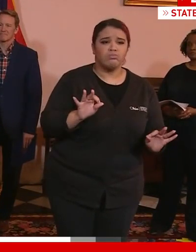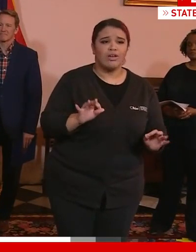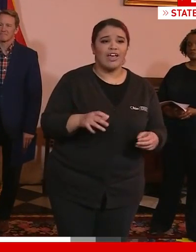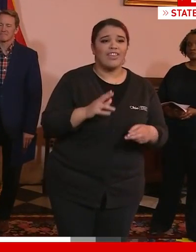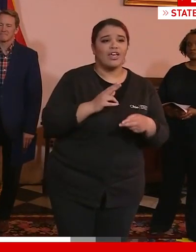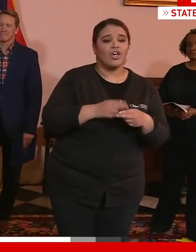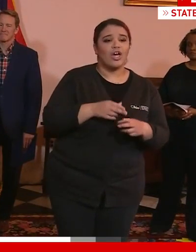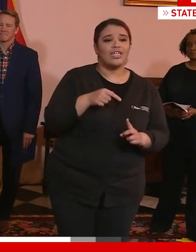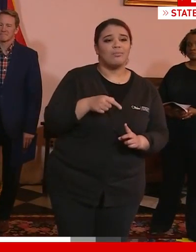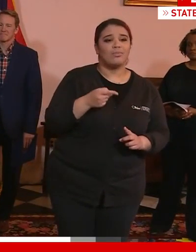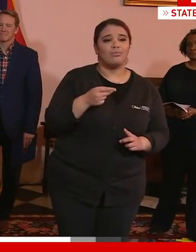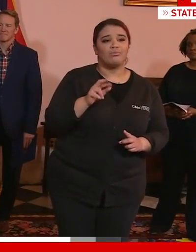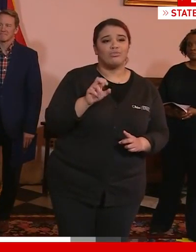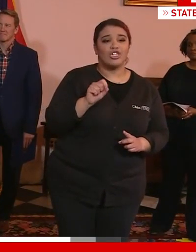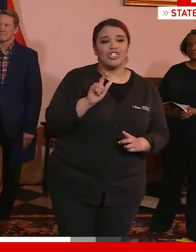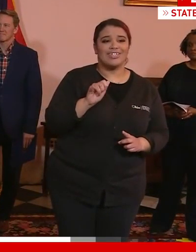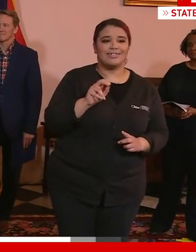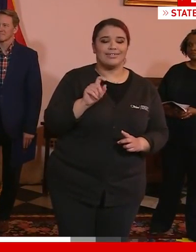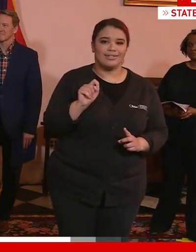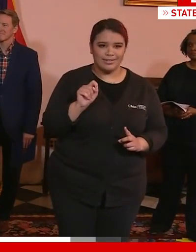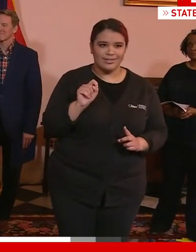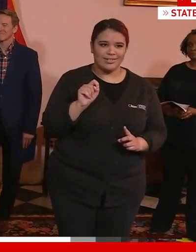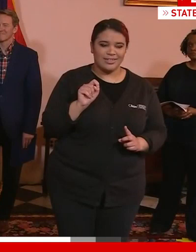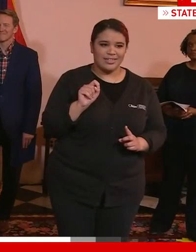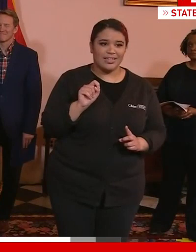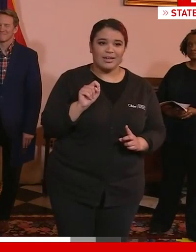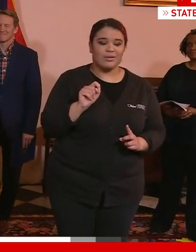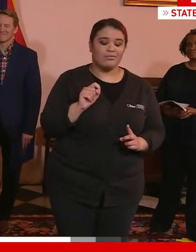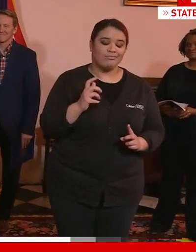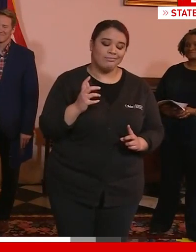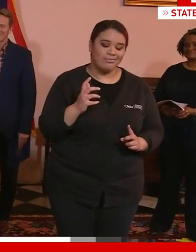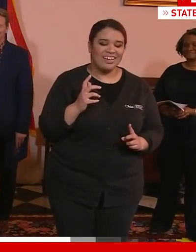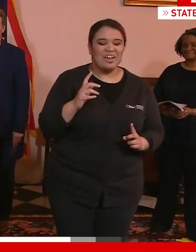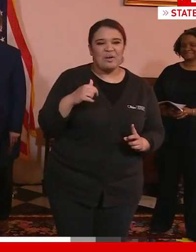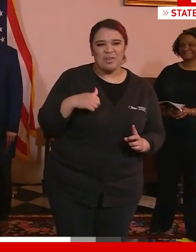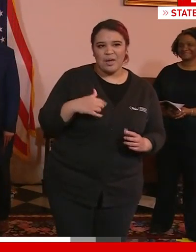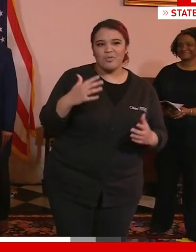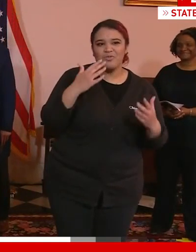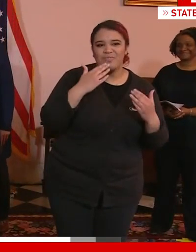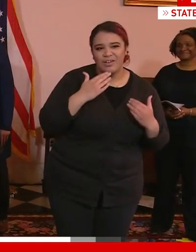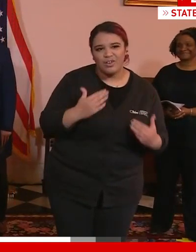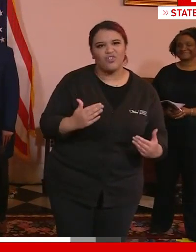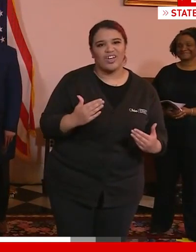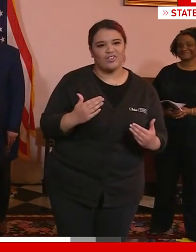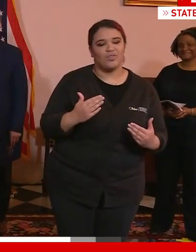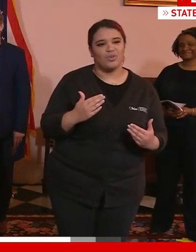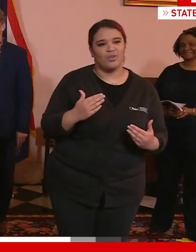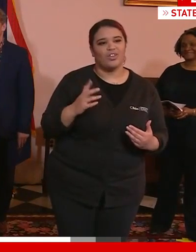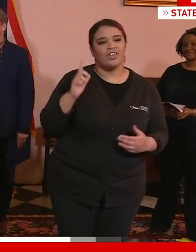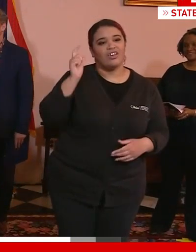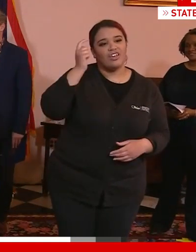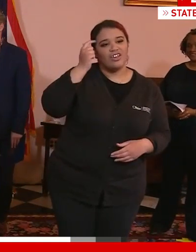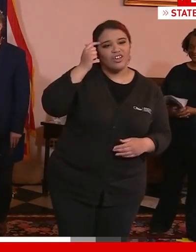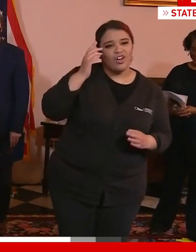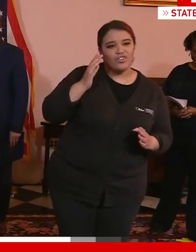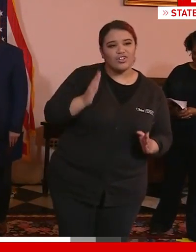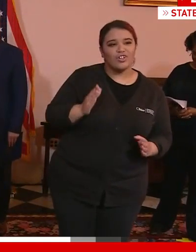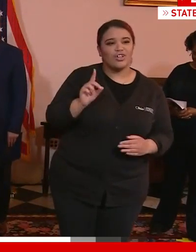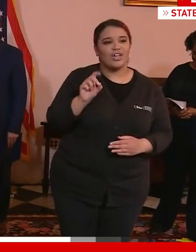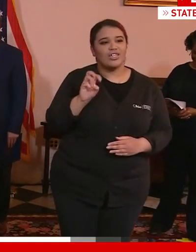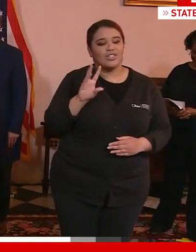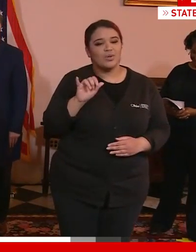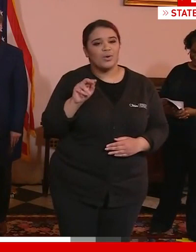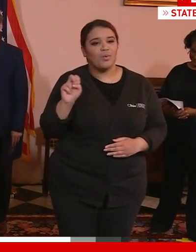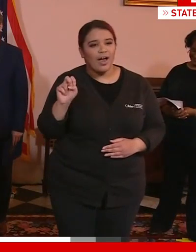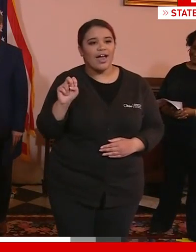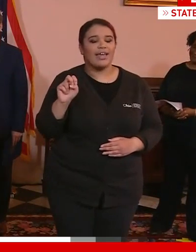one point, but I do really am very, very grateful for all of the great leadership that Governor DeWine and his team